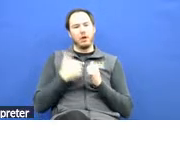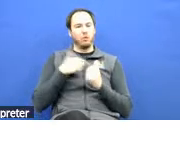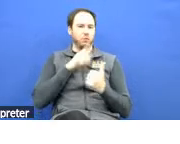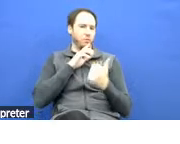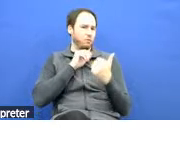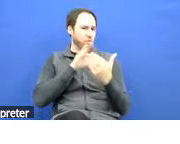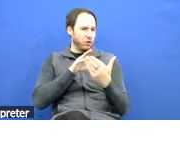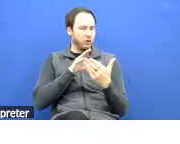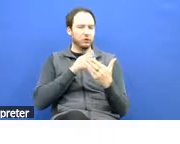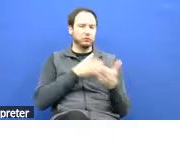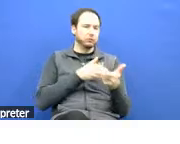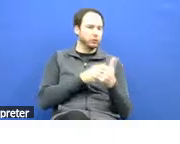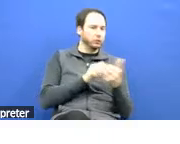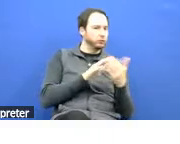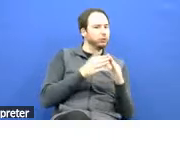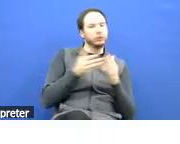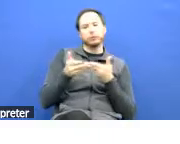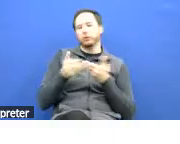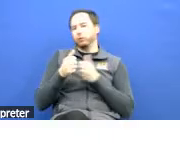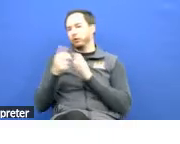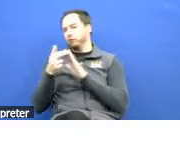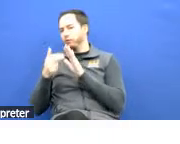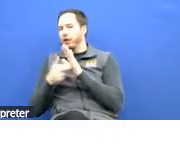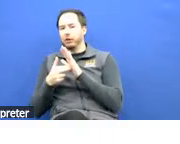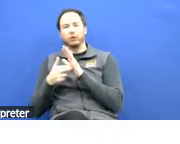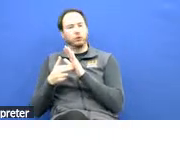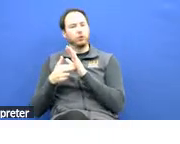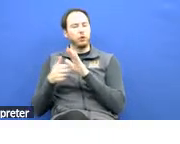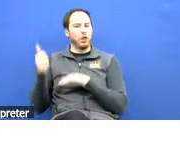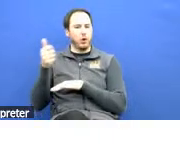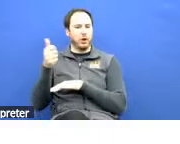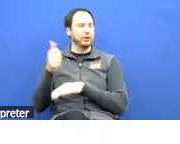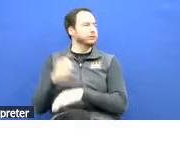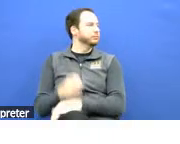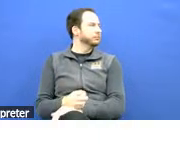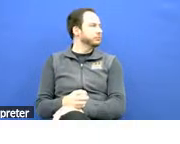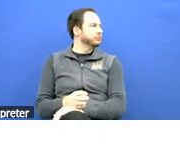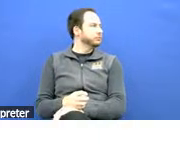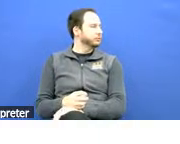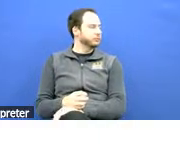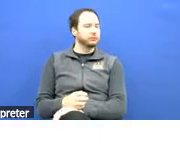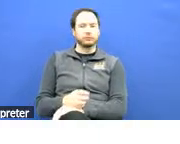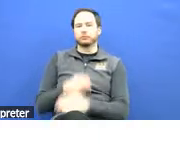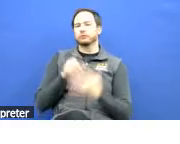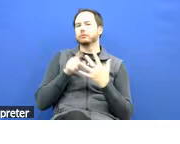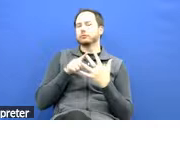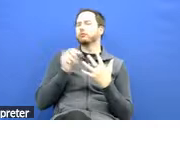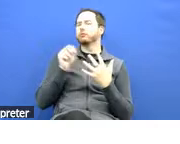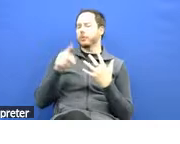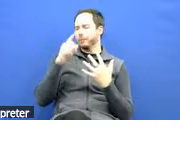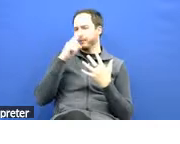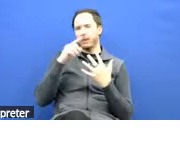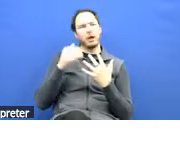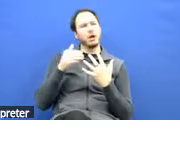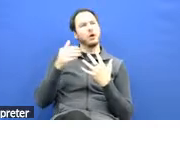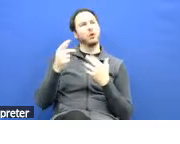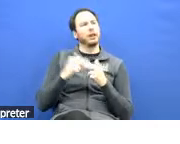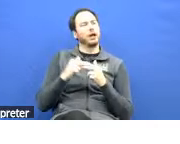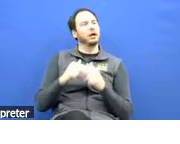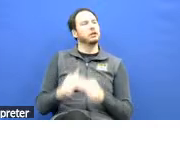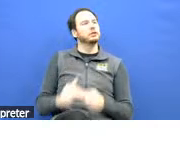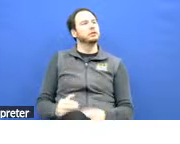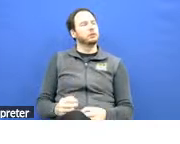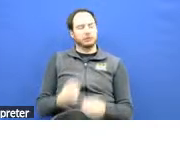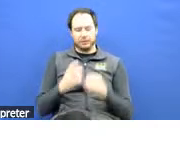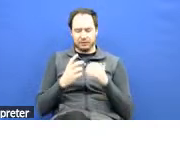the community and with the regulatory agencies. All right. And that, can you go forward one slide?